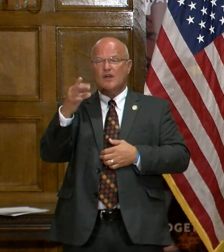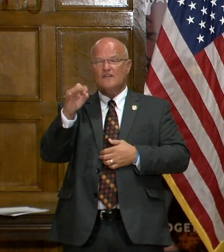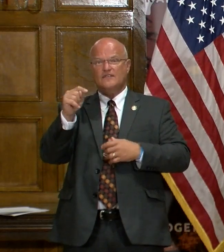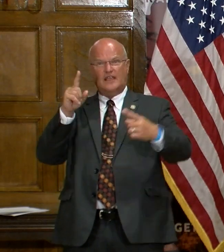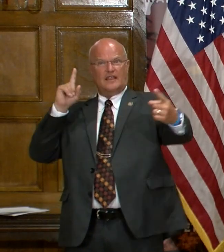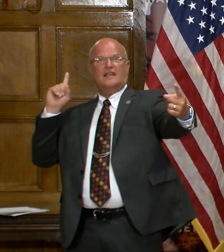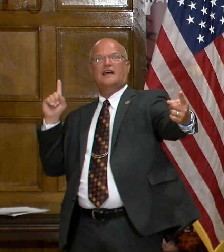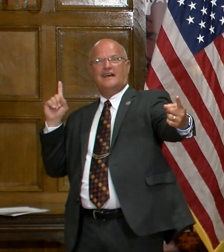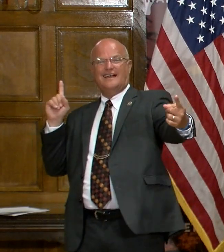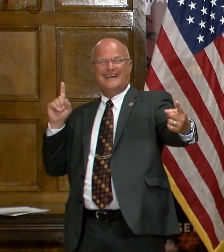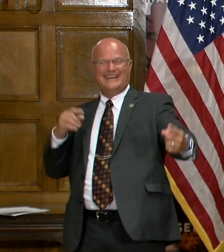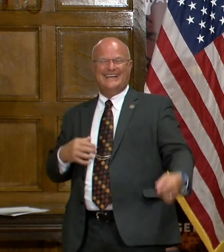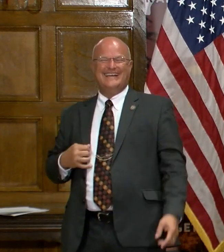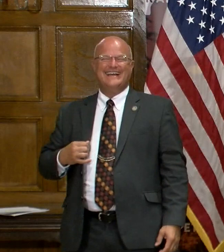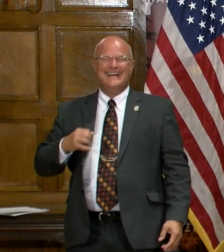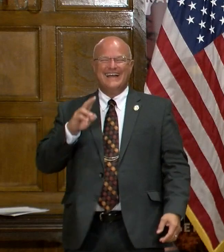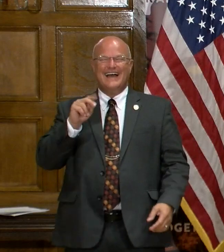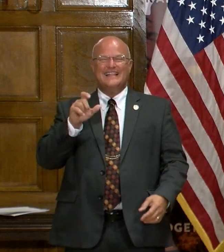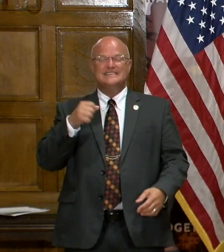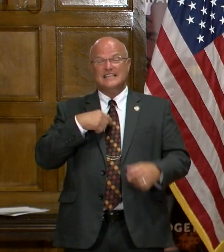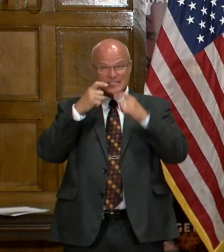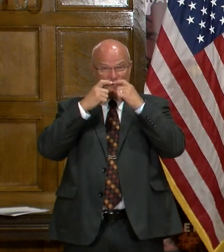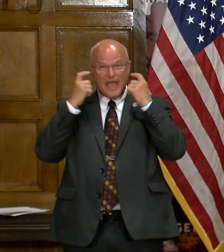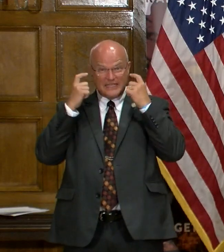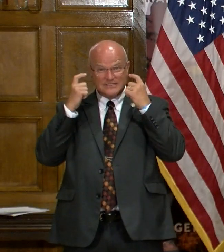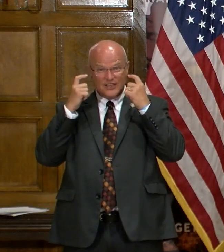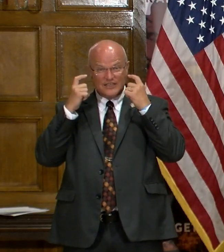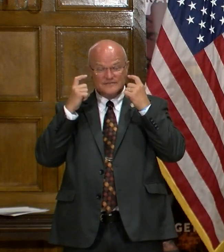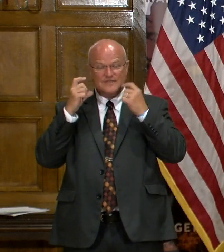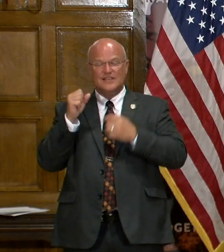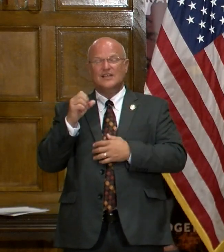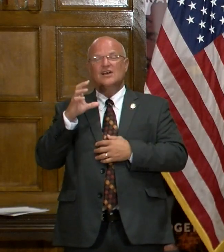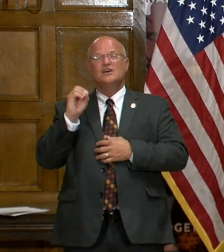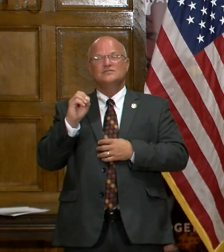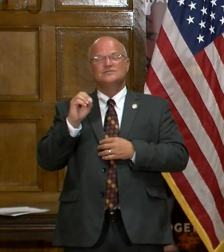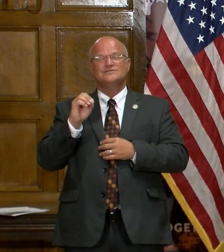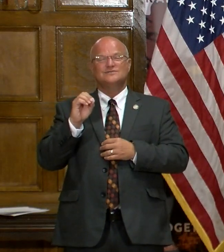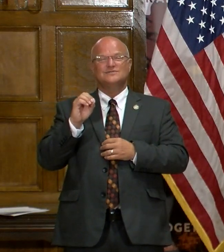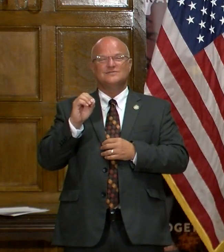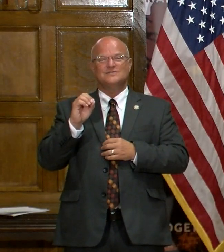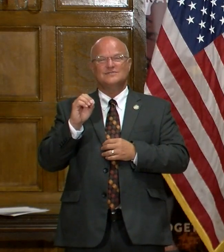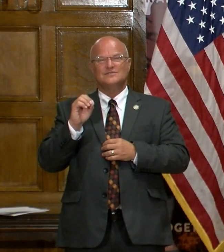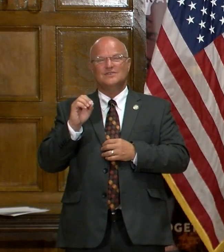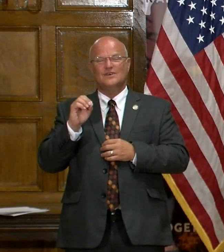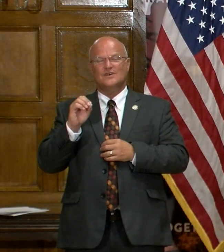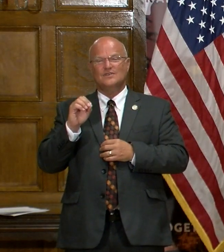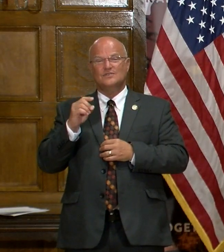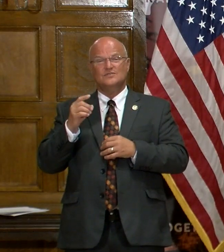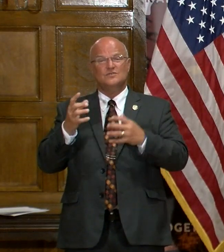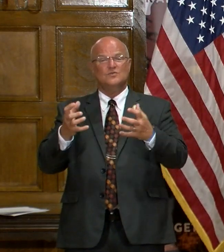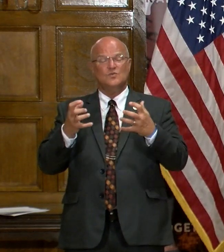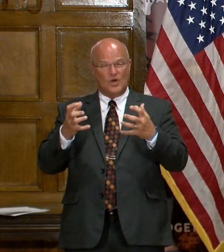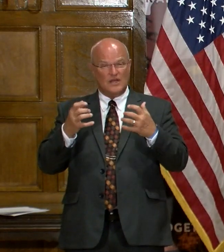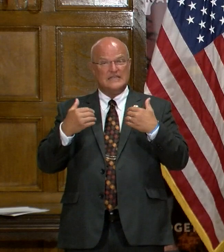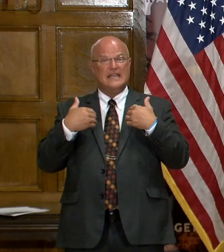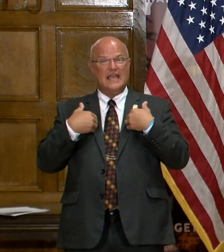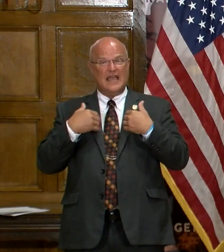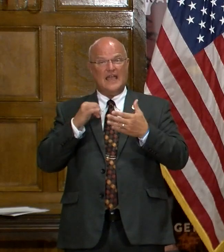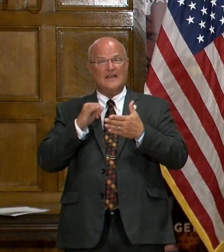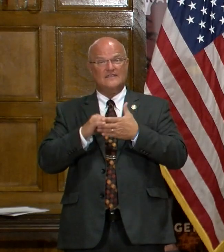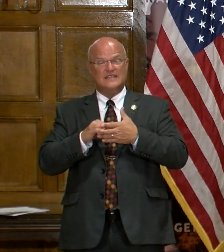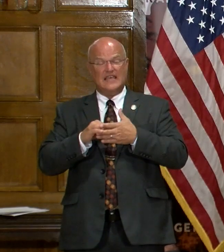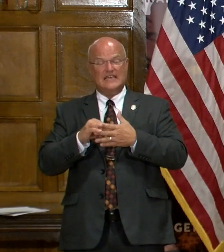from them unless he has a mask on. And so you want to be able to have